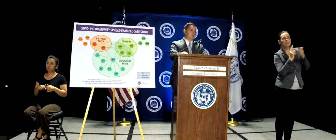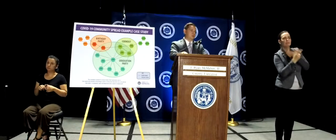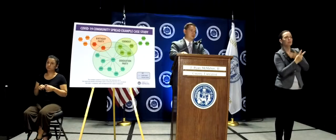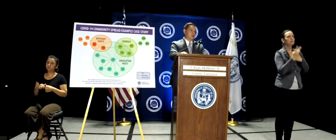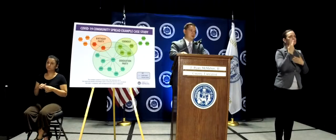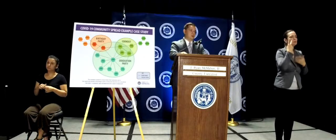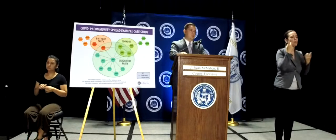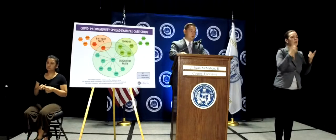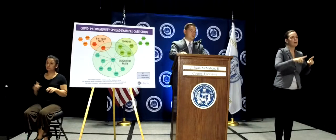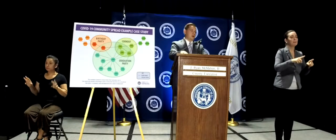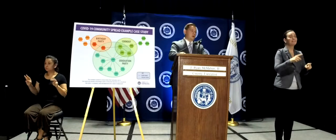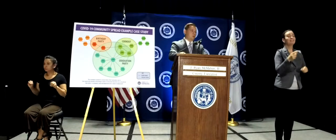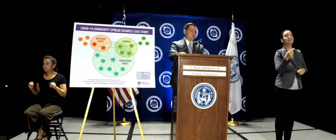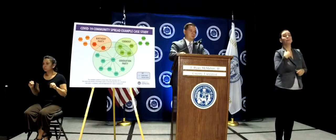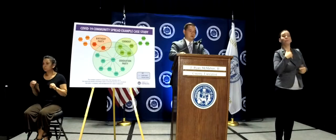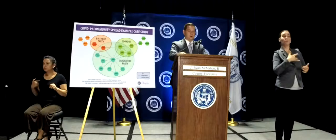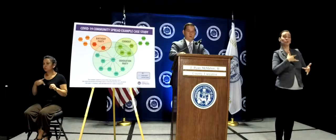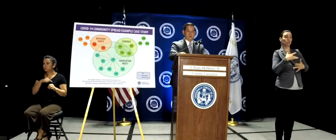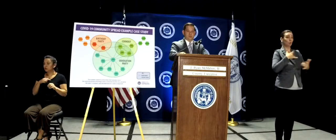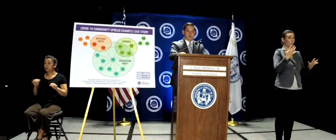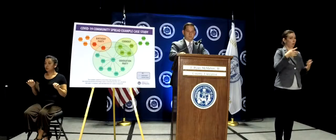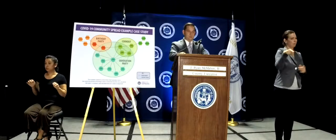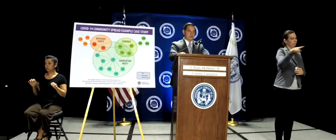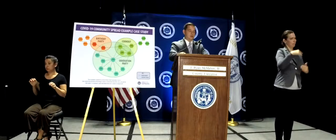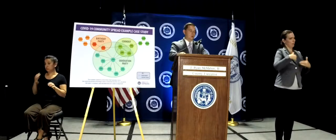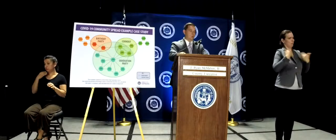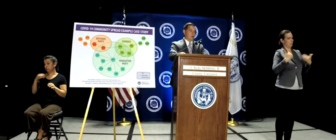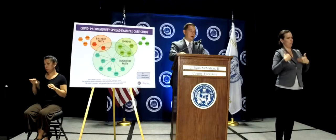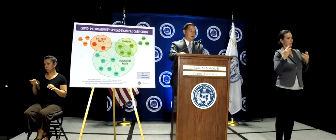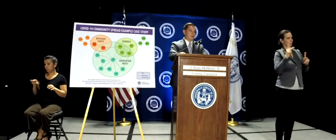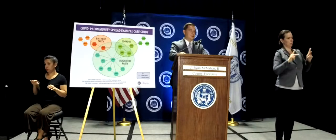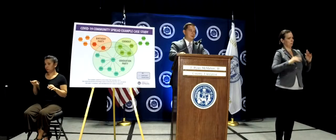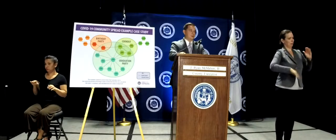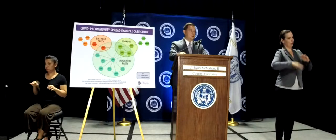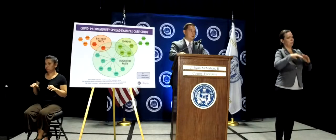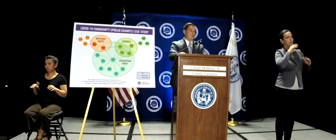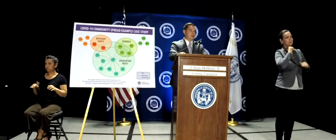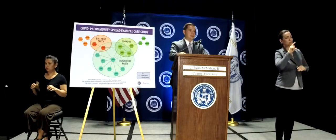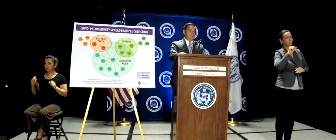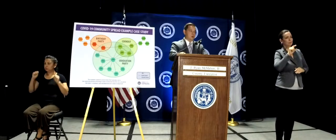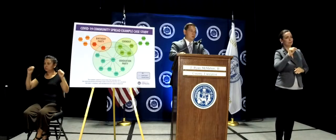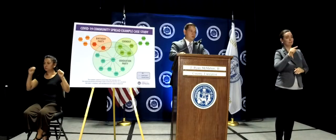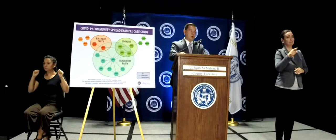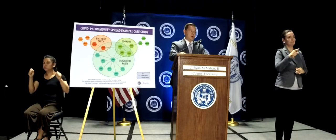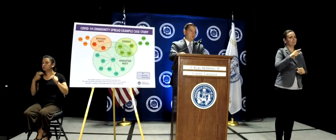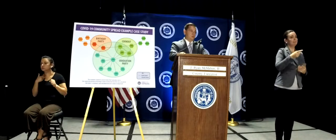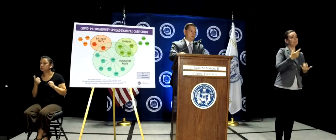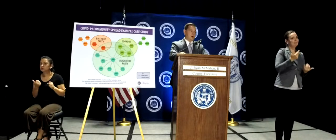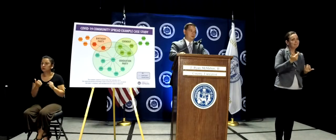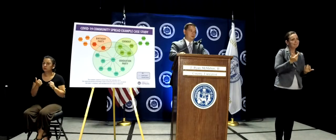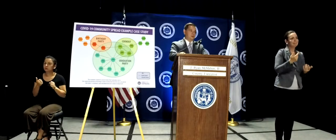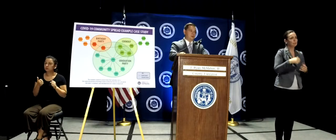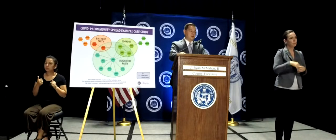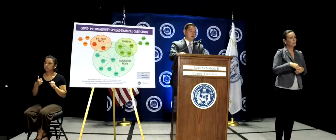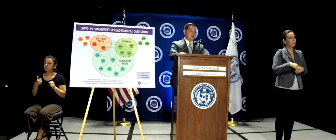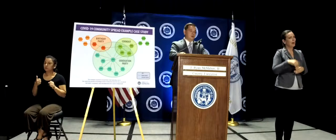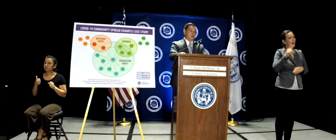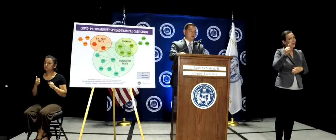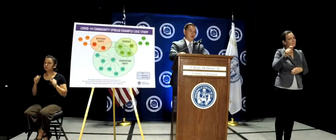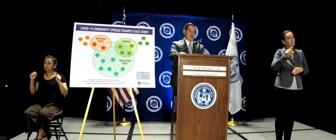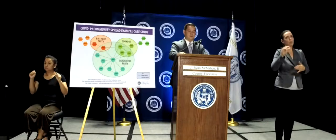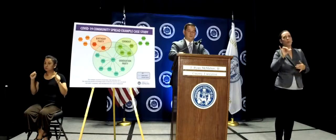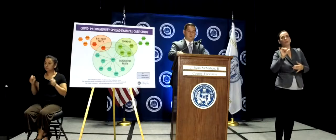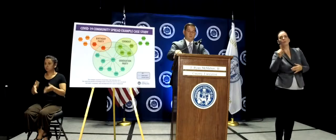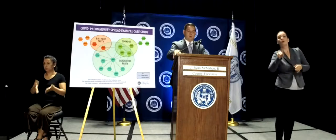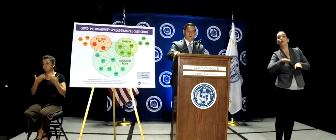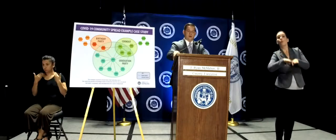people, most of our young people like going to the gym, like getting a good workout in. We got to get these owners going, right? And